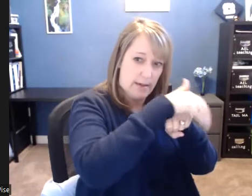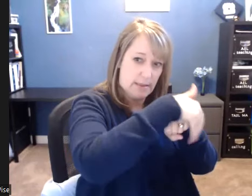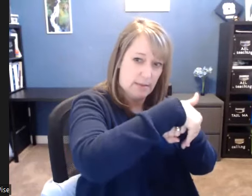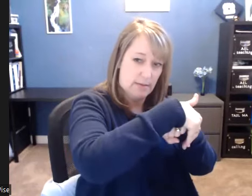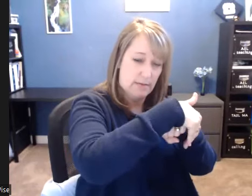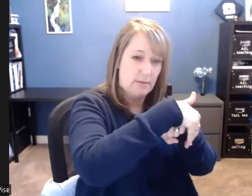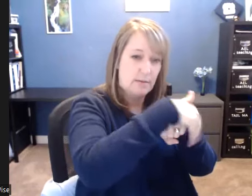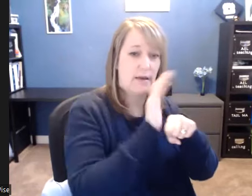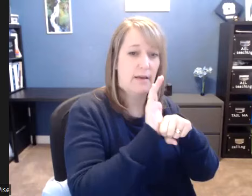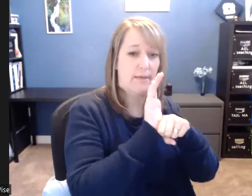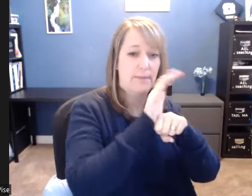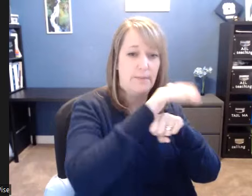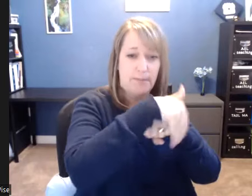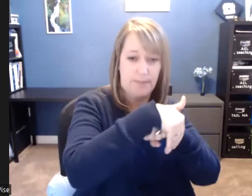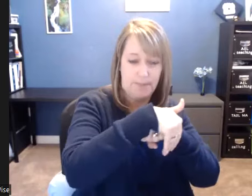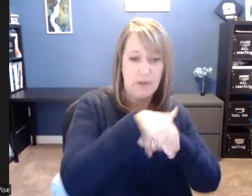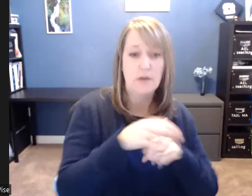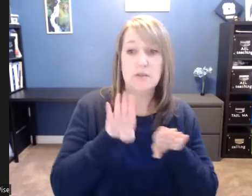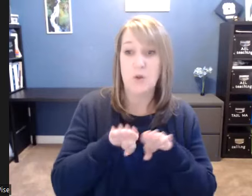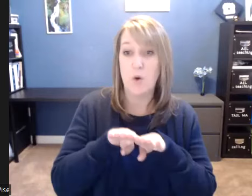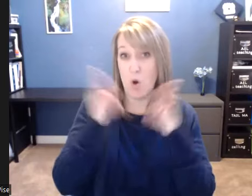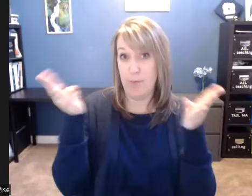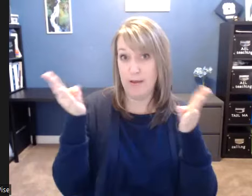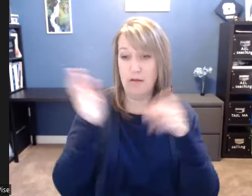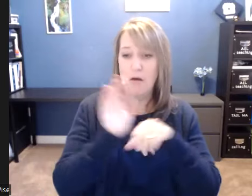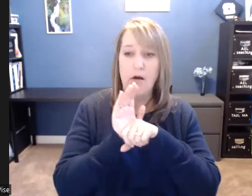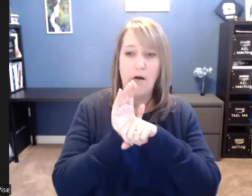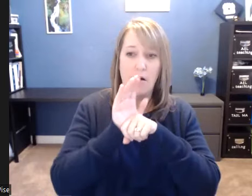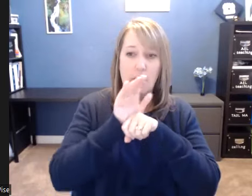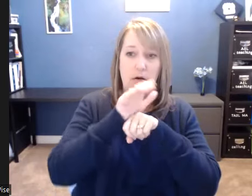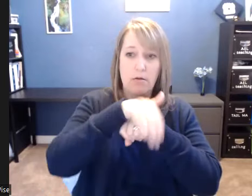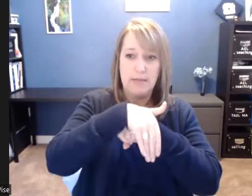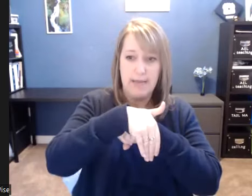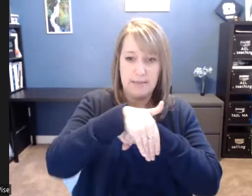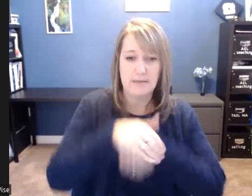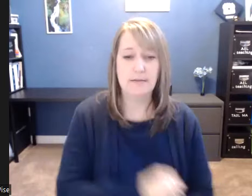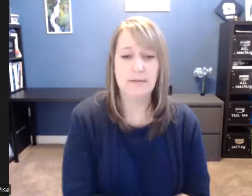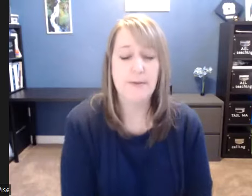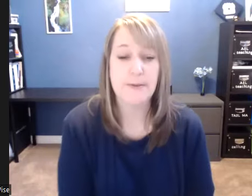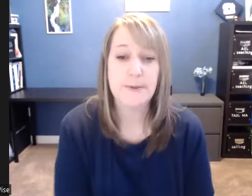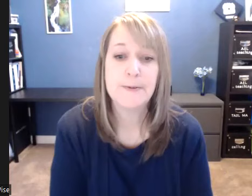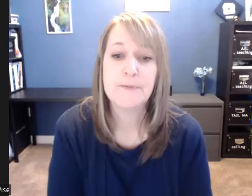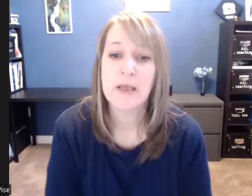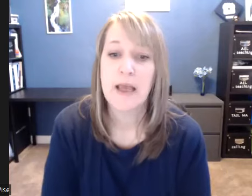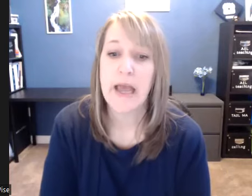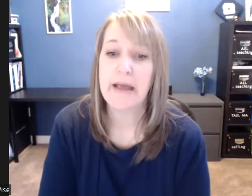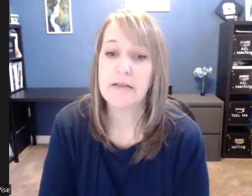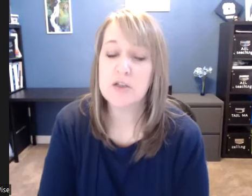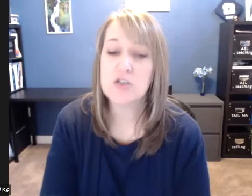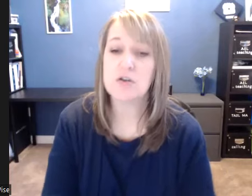night. Okay. So open all night. A liquor store